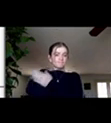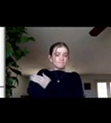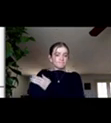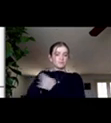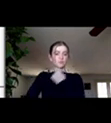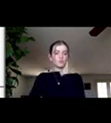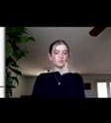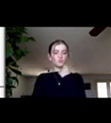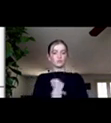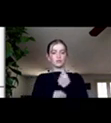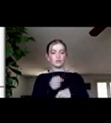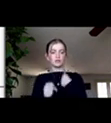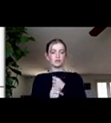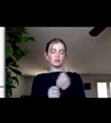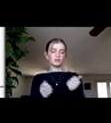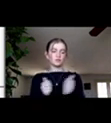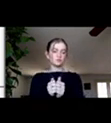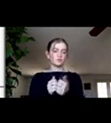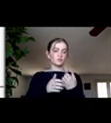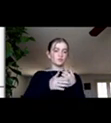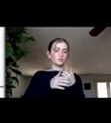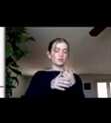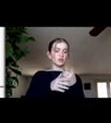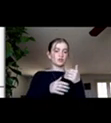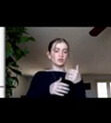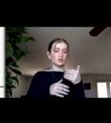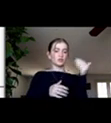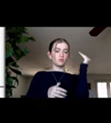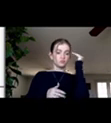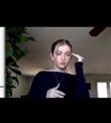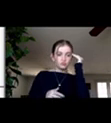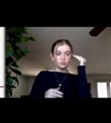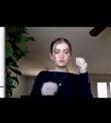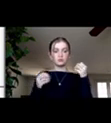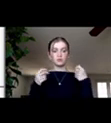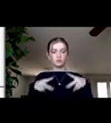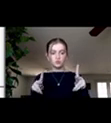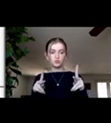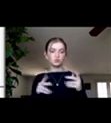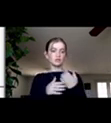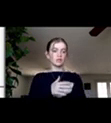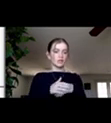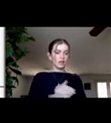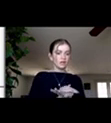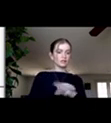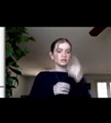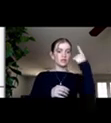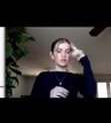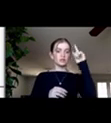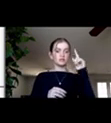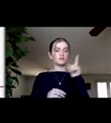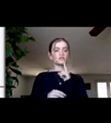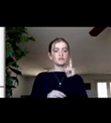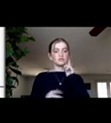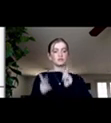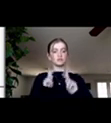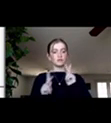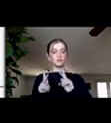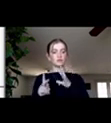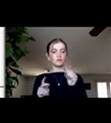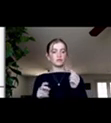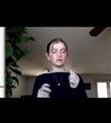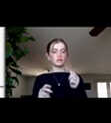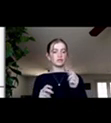Though there has been much improvement in recent years in awareness, opportunities, and access for deaf people